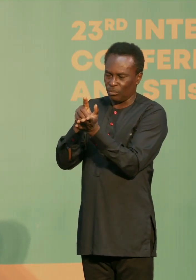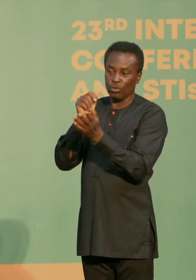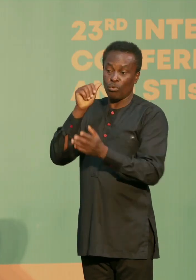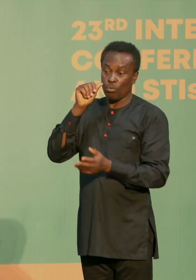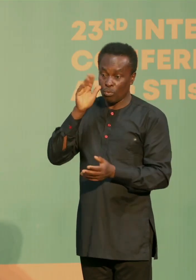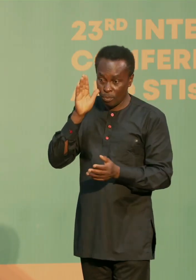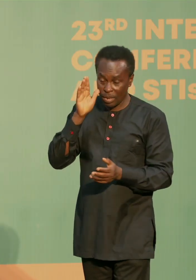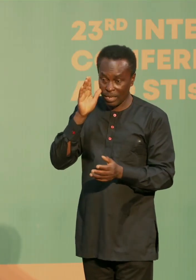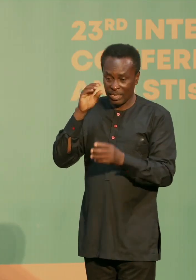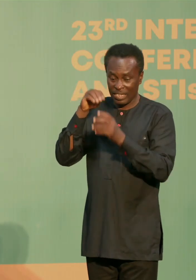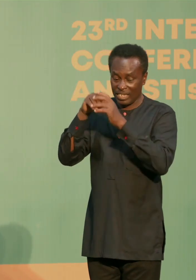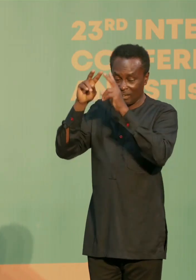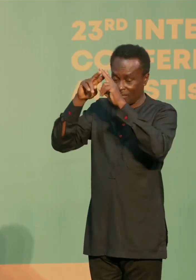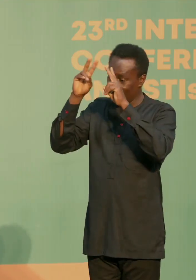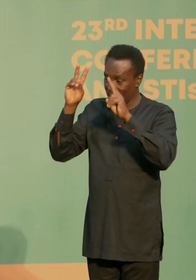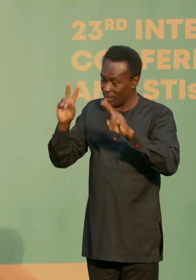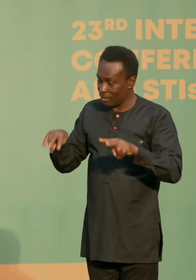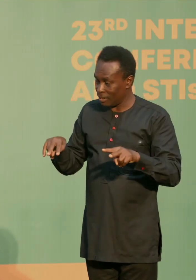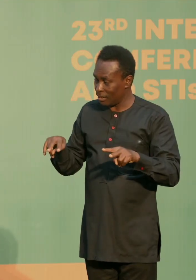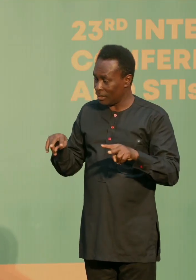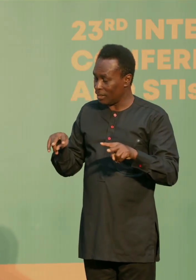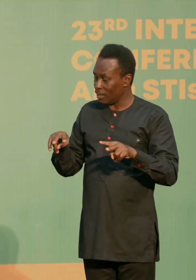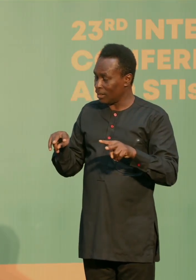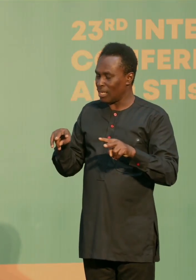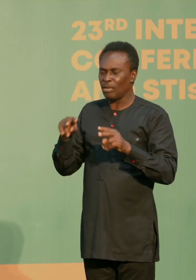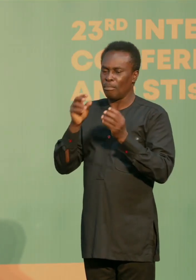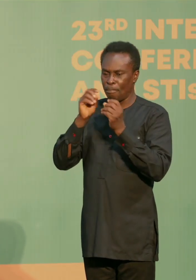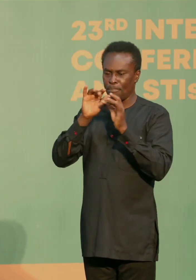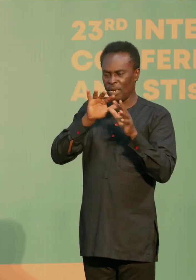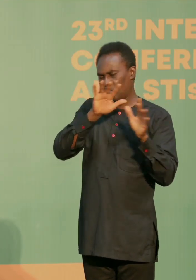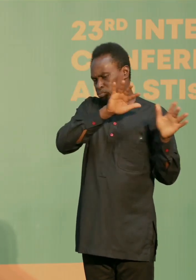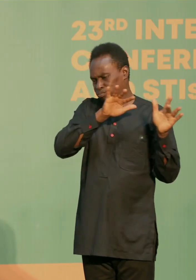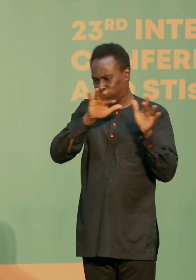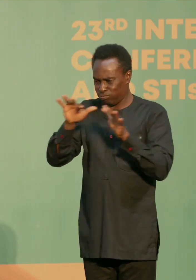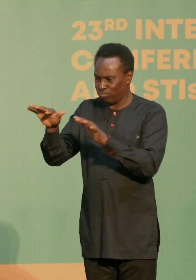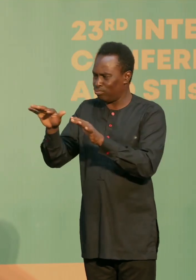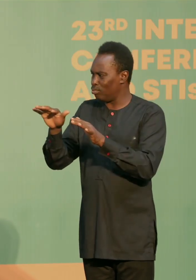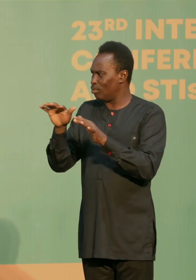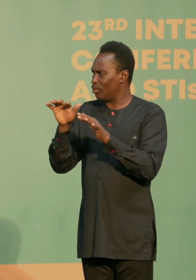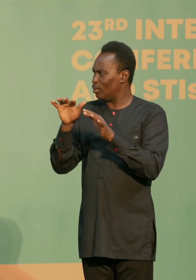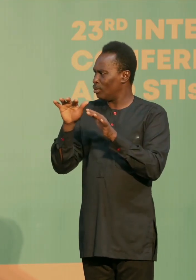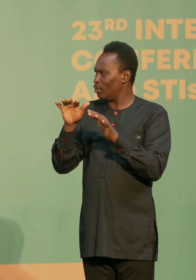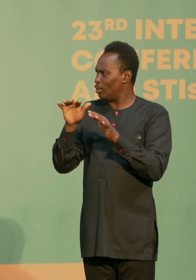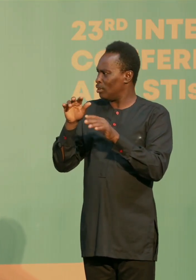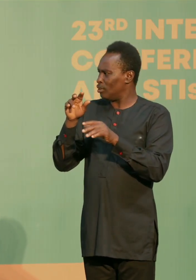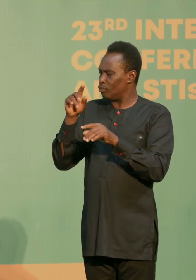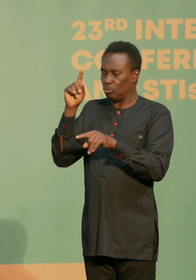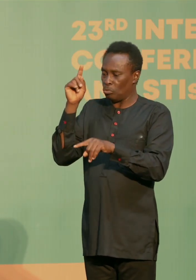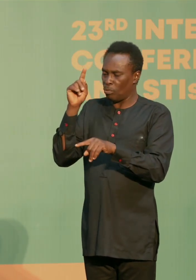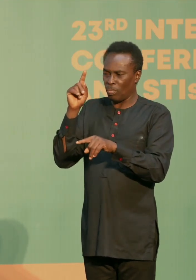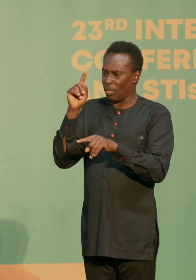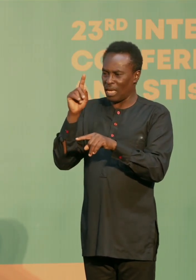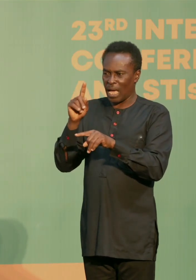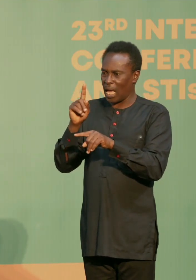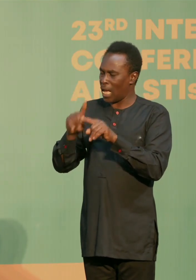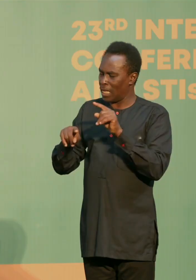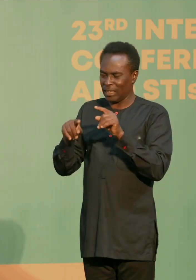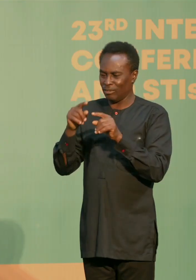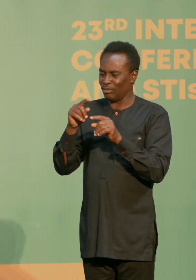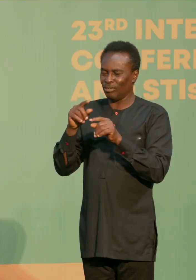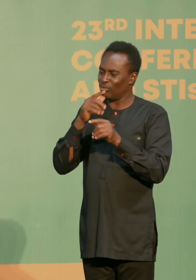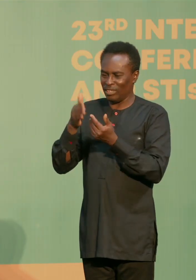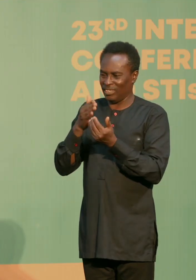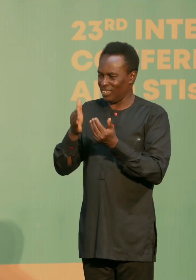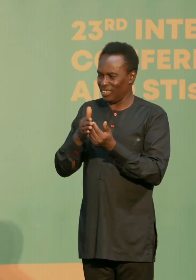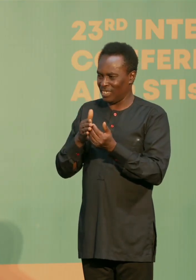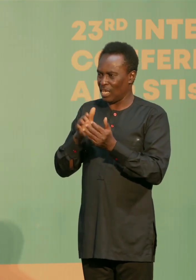Women in the rural areas actually come in numbers that you can't cope with. So to your point, I agree with you,